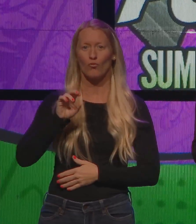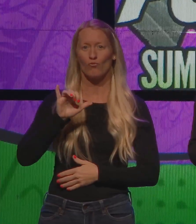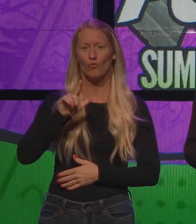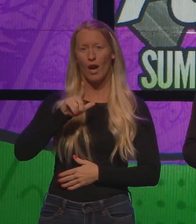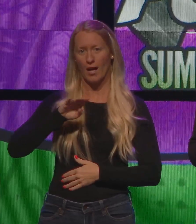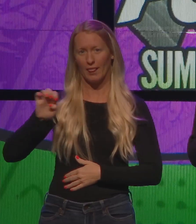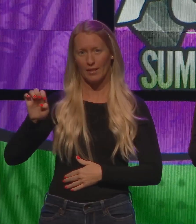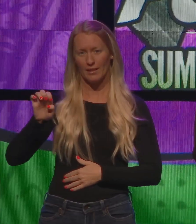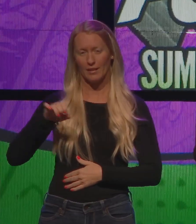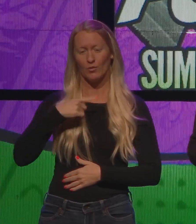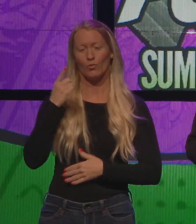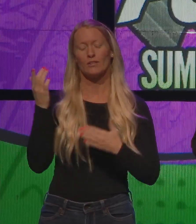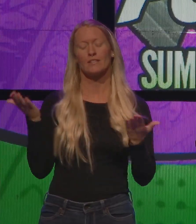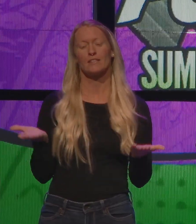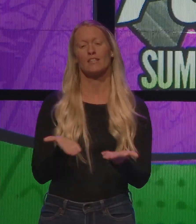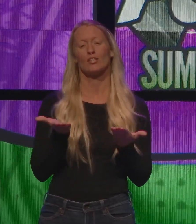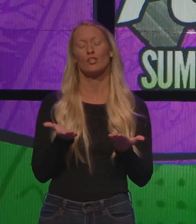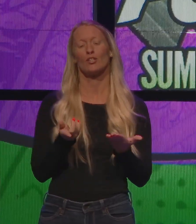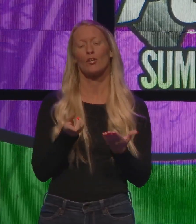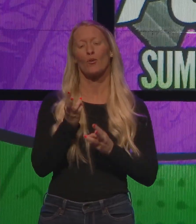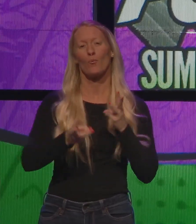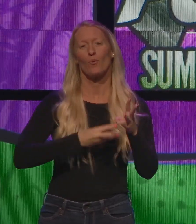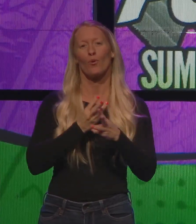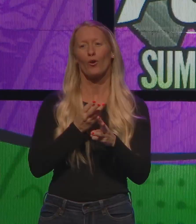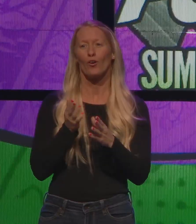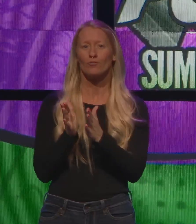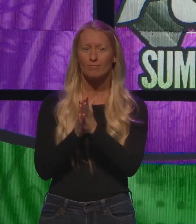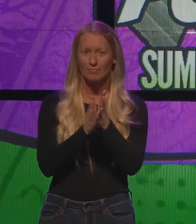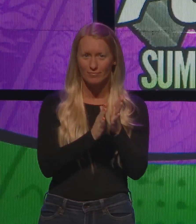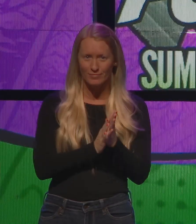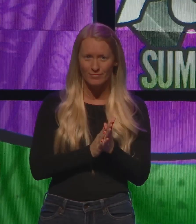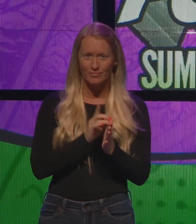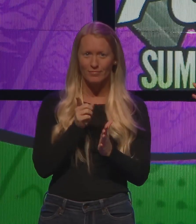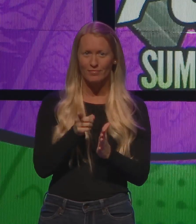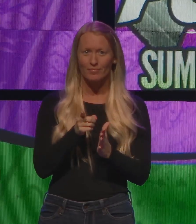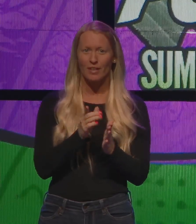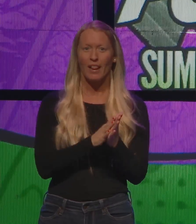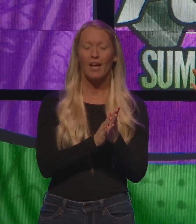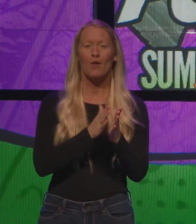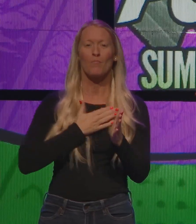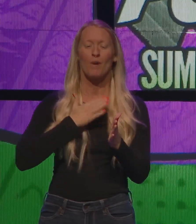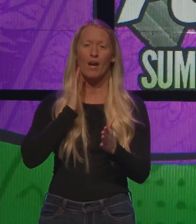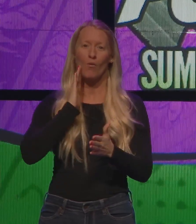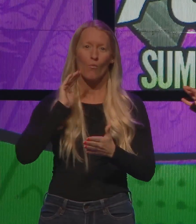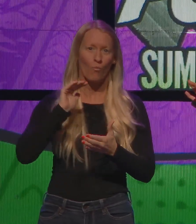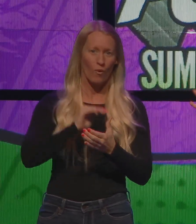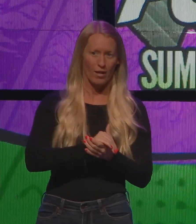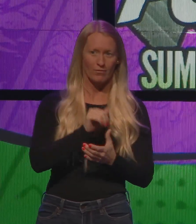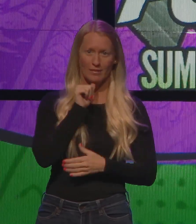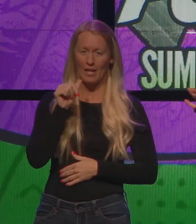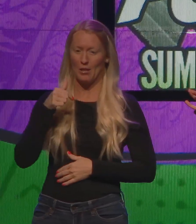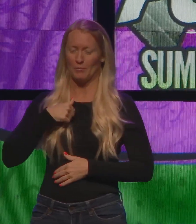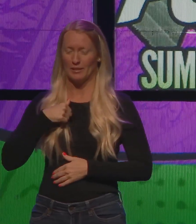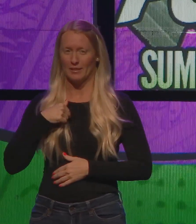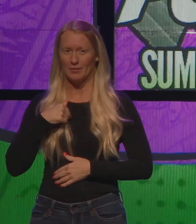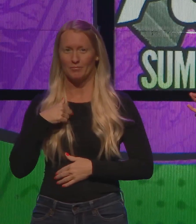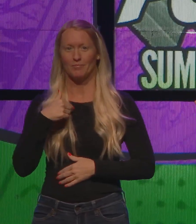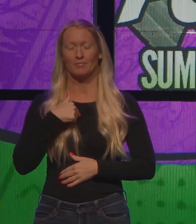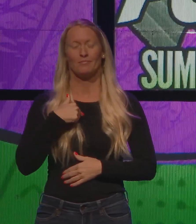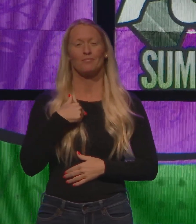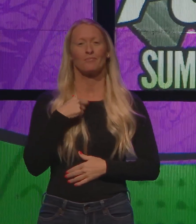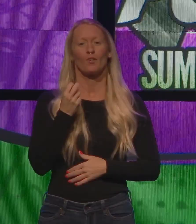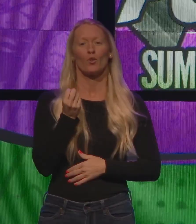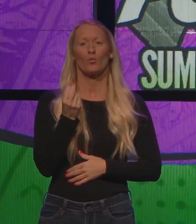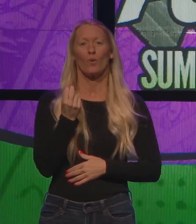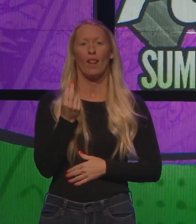of you that know, clap for her, not me. Not me. We don't need to talk about those